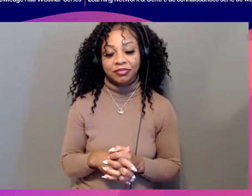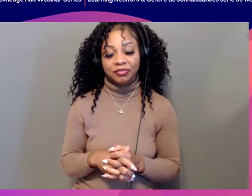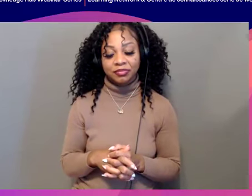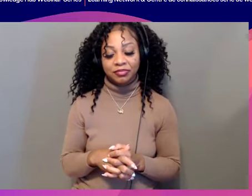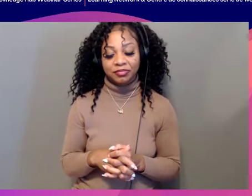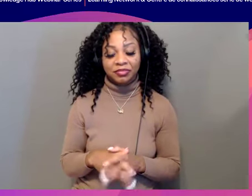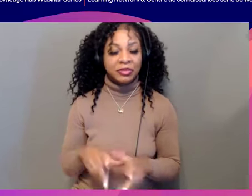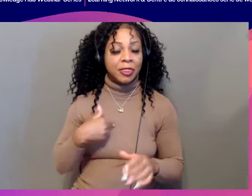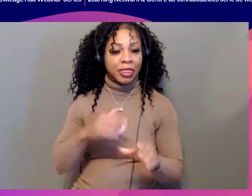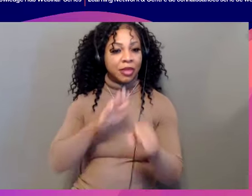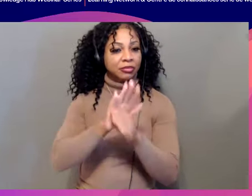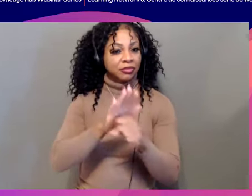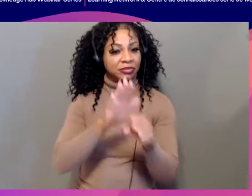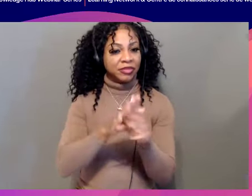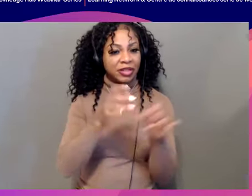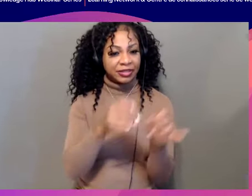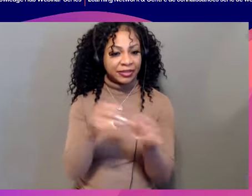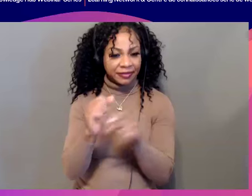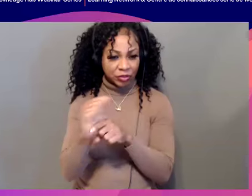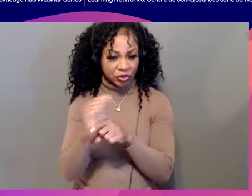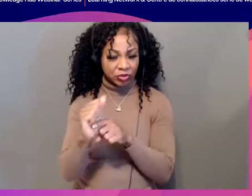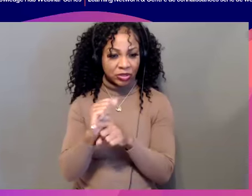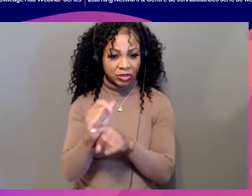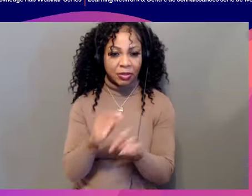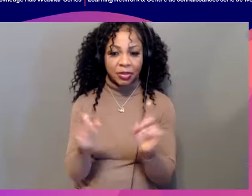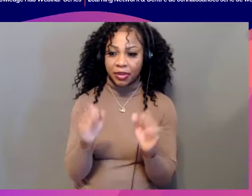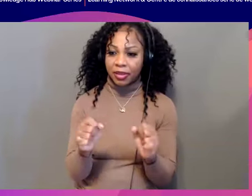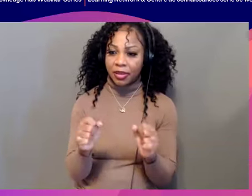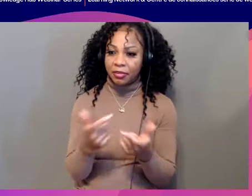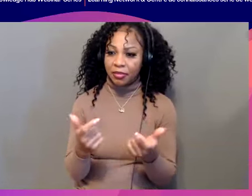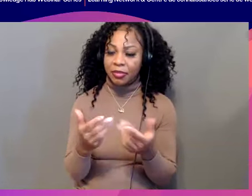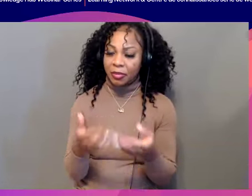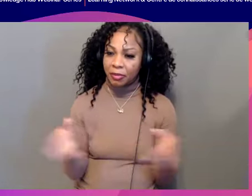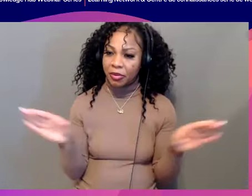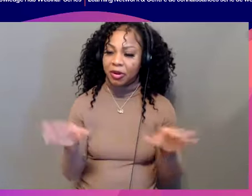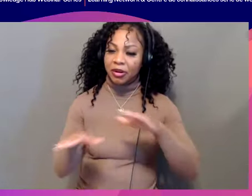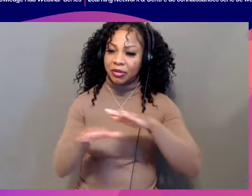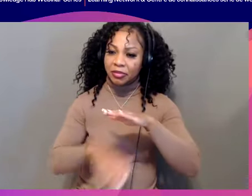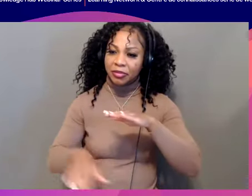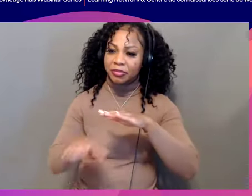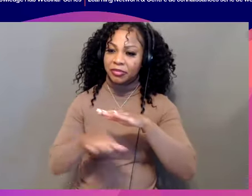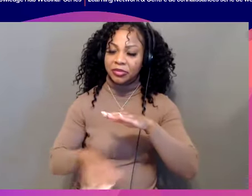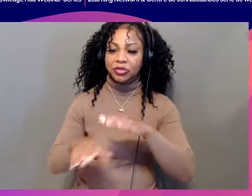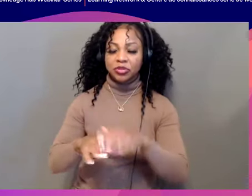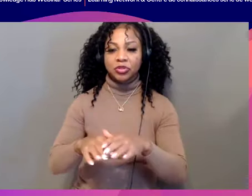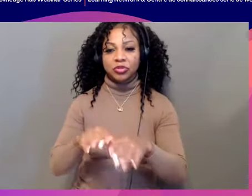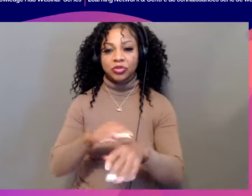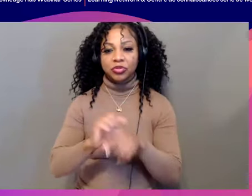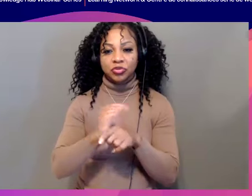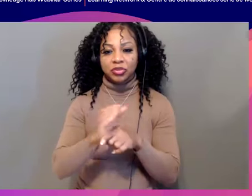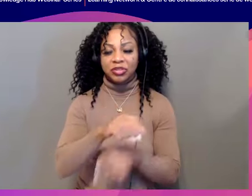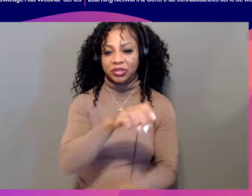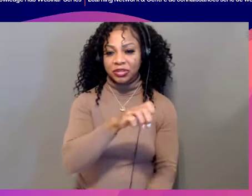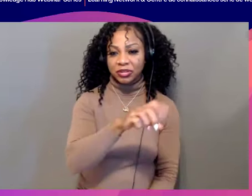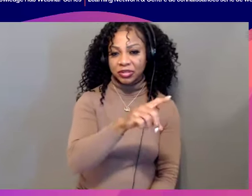of individualized trainings. I think we can have a broad-based, very basic training about inclusion and diversity.